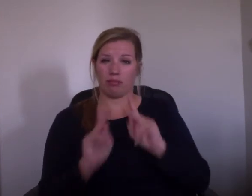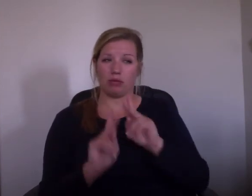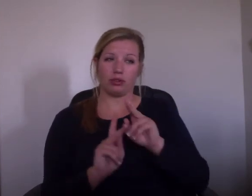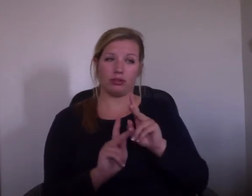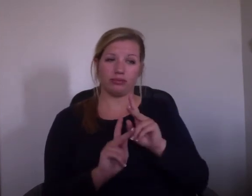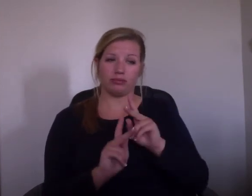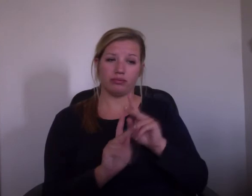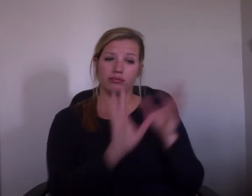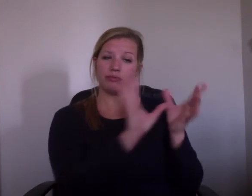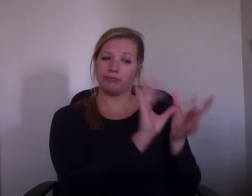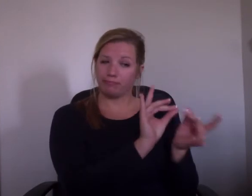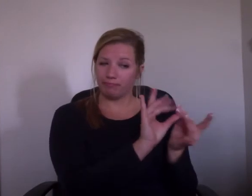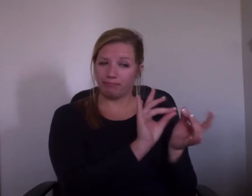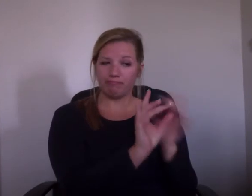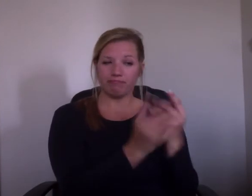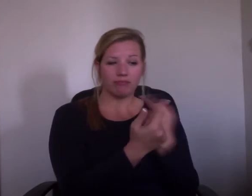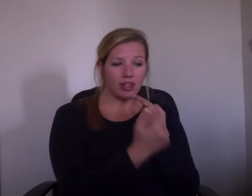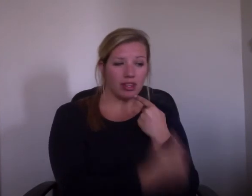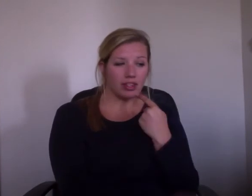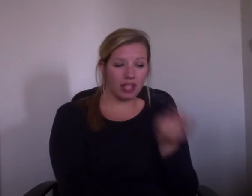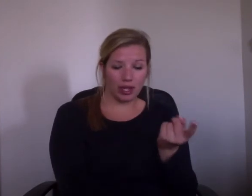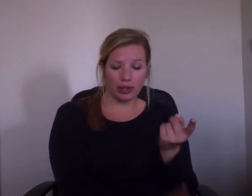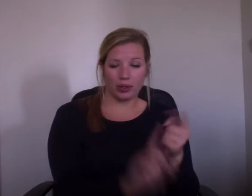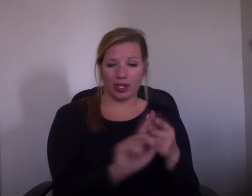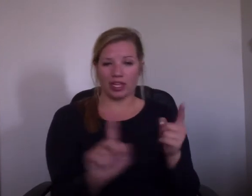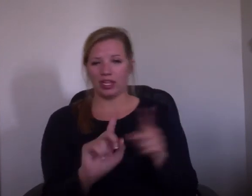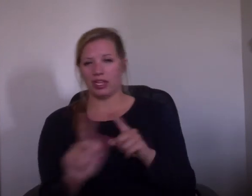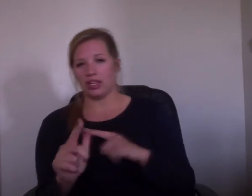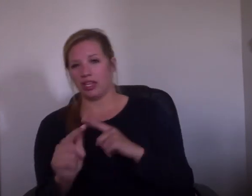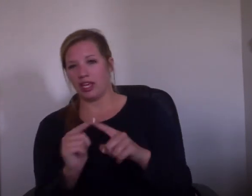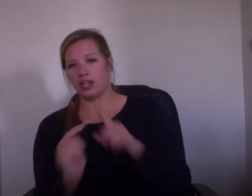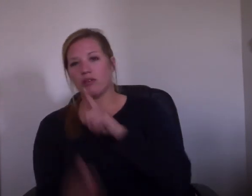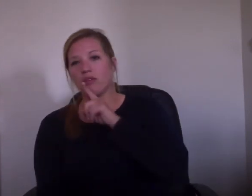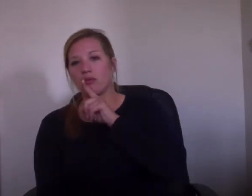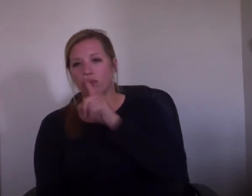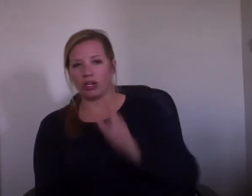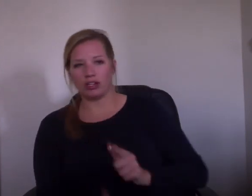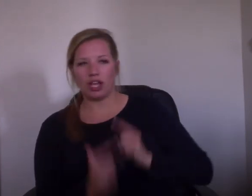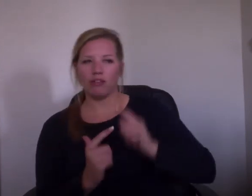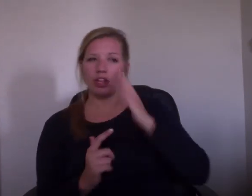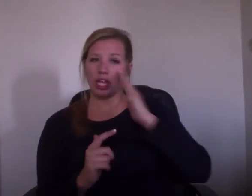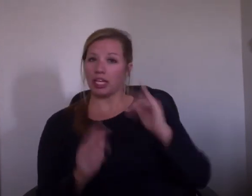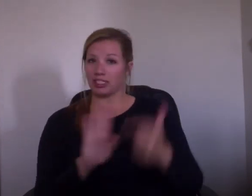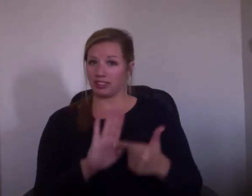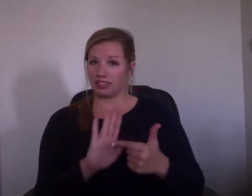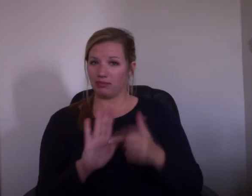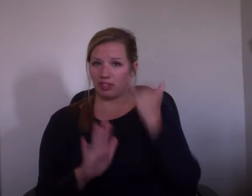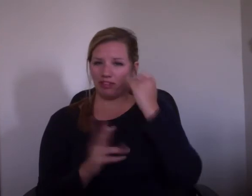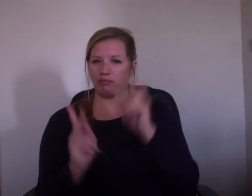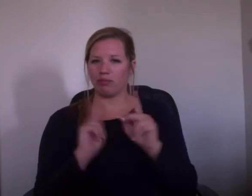the reality. And so somebody who lies to you a lot has very little credibility with you. Okay,